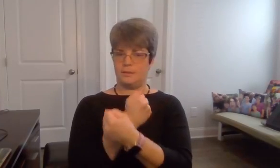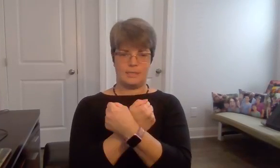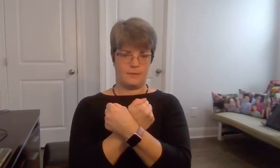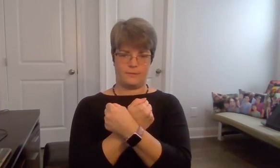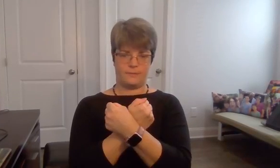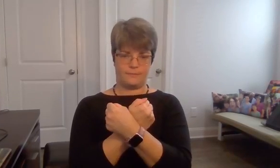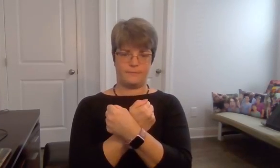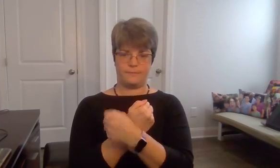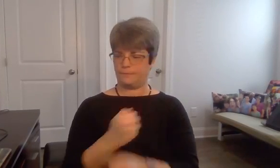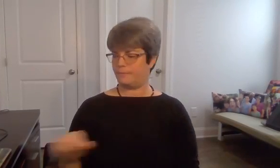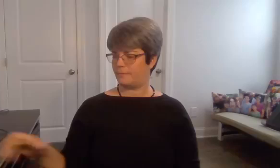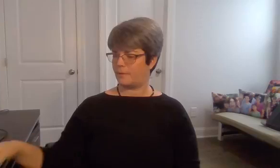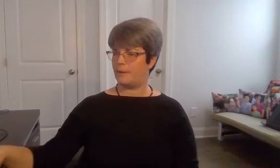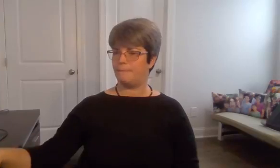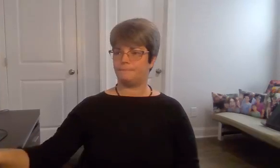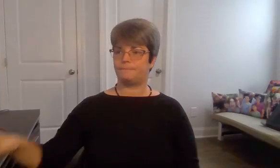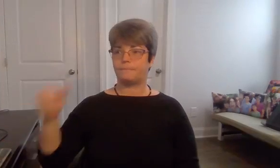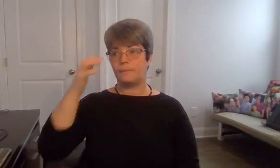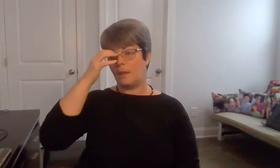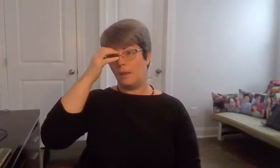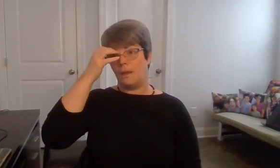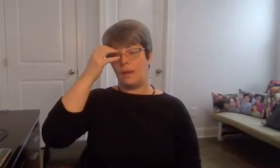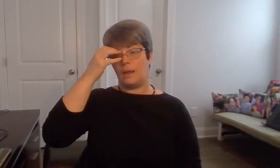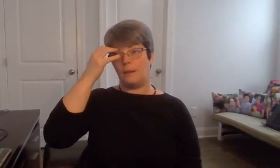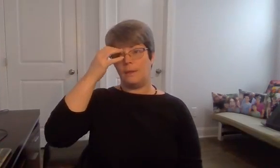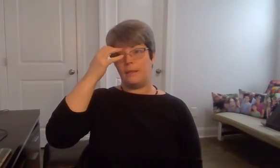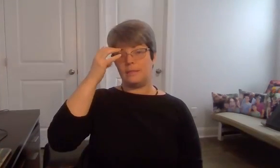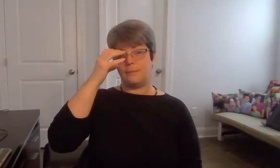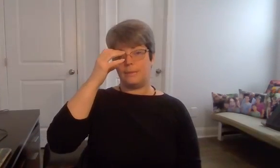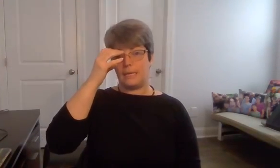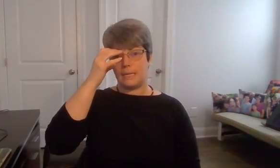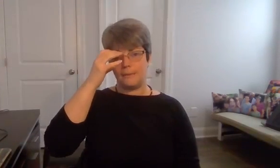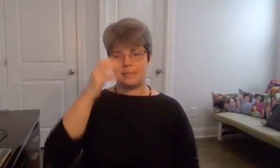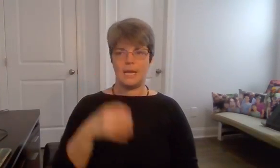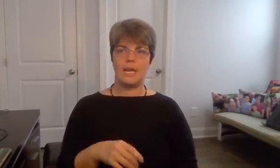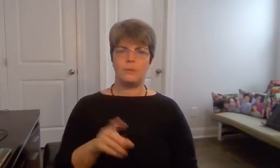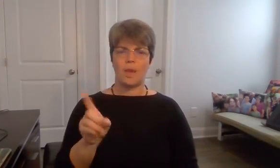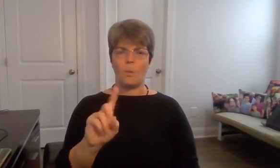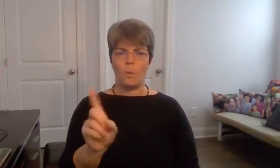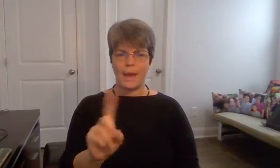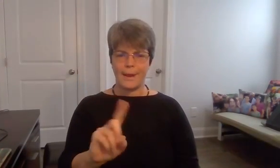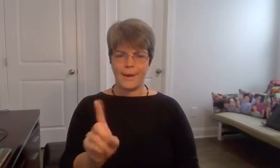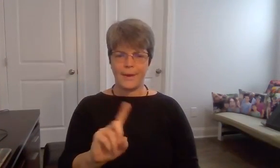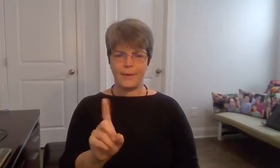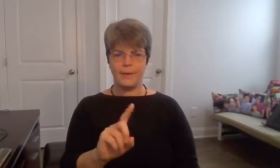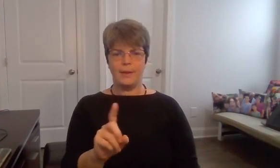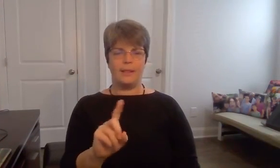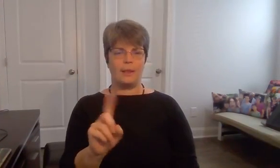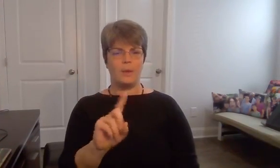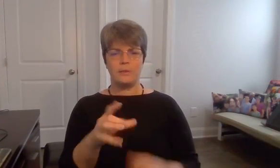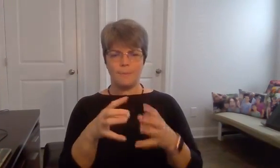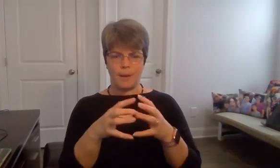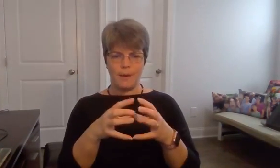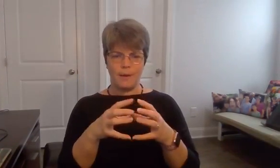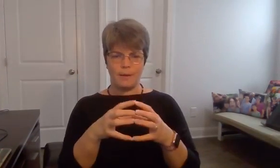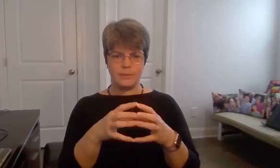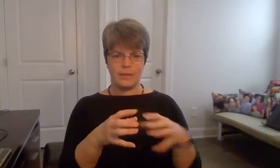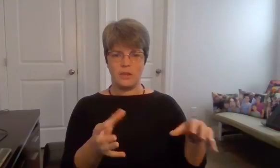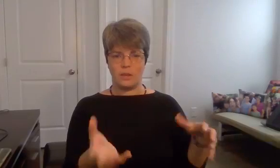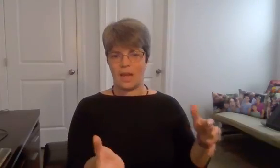safe. Okay. And then some playtime signs. We got where. Like, where's the ball? So again, you can hide